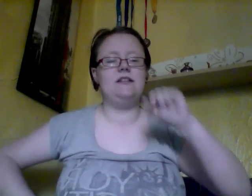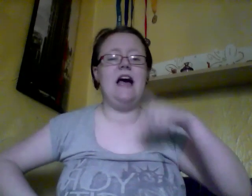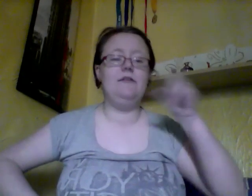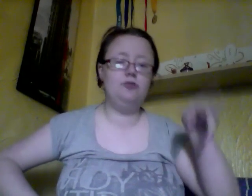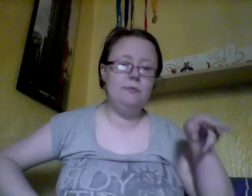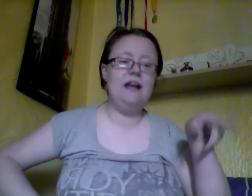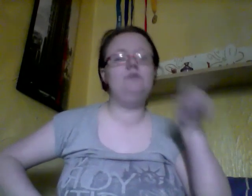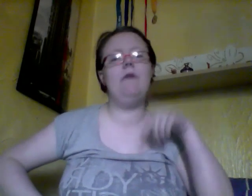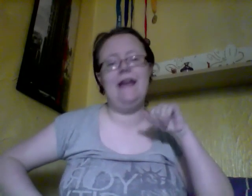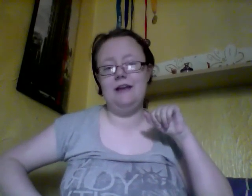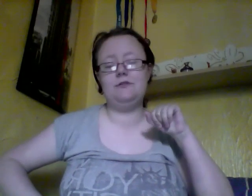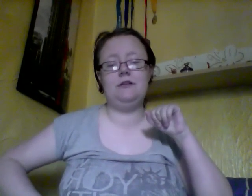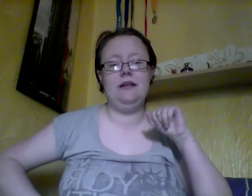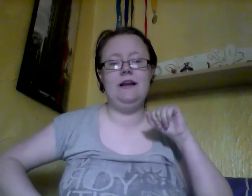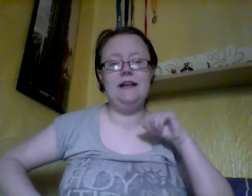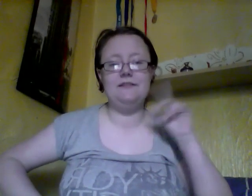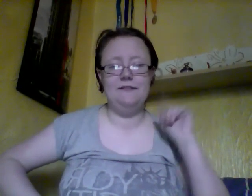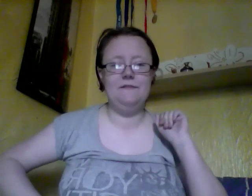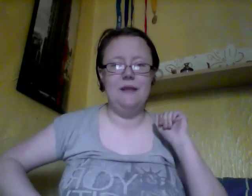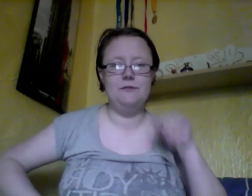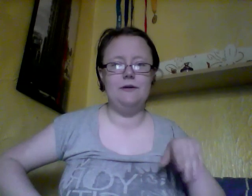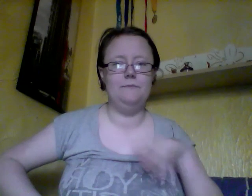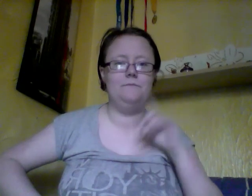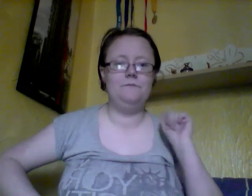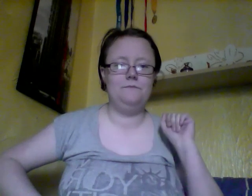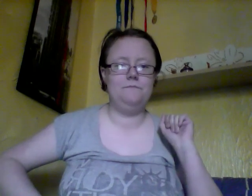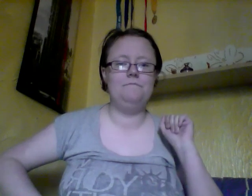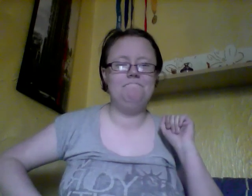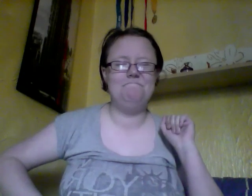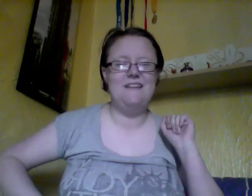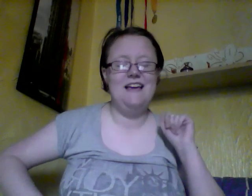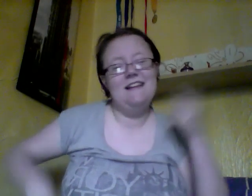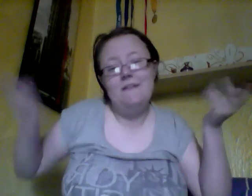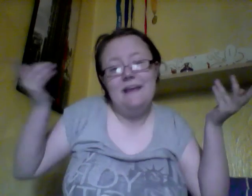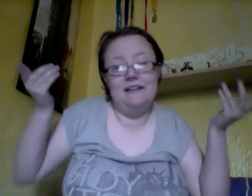I've stole my intro and exit thing from them as well. They're amazing.